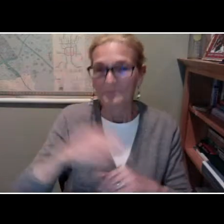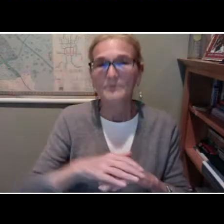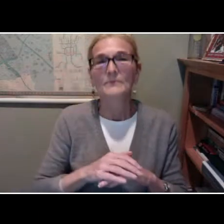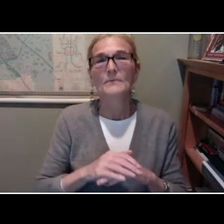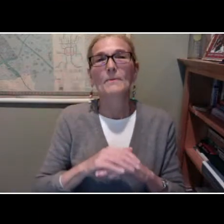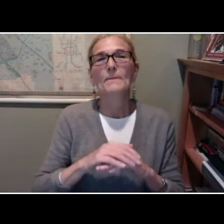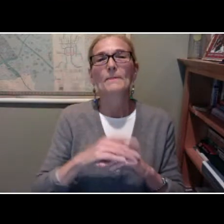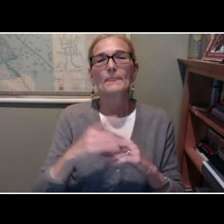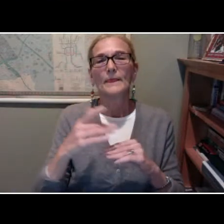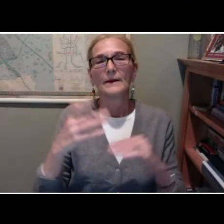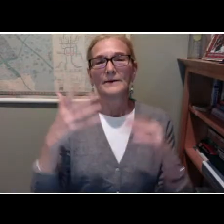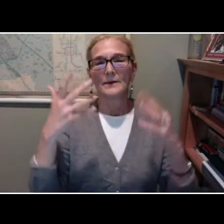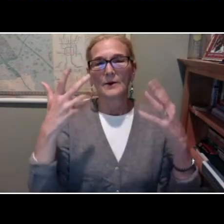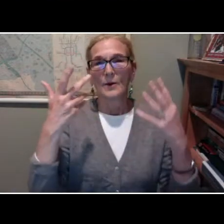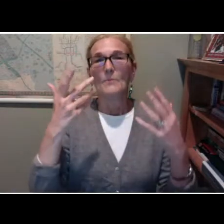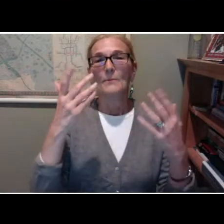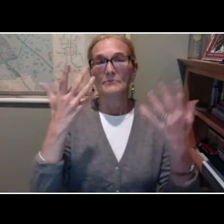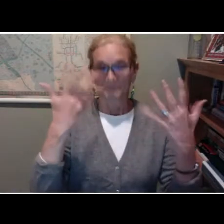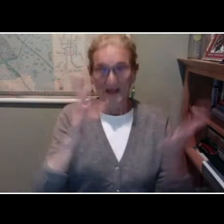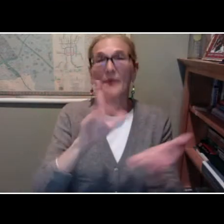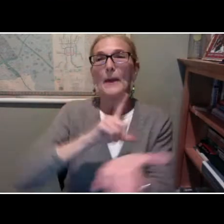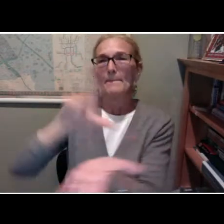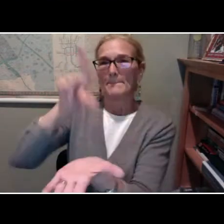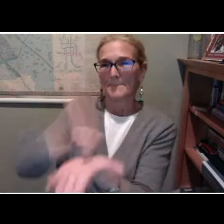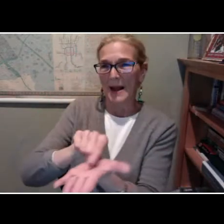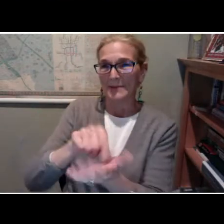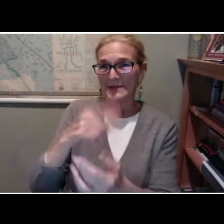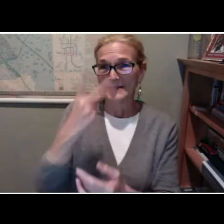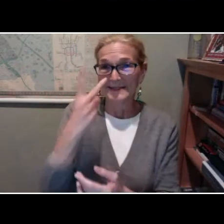At that symposium at Ohlone College,